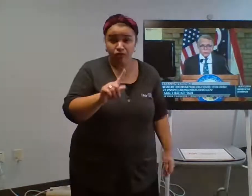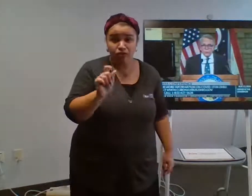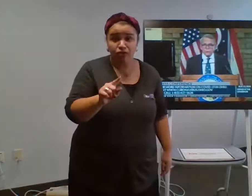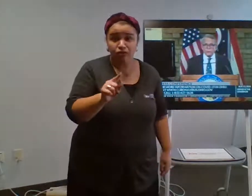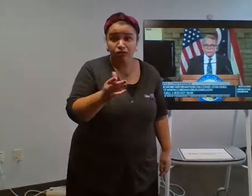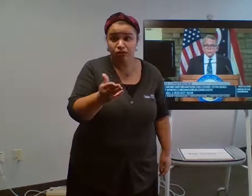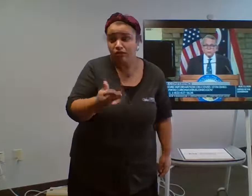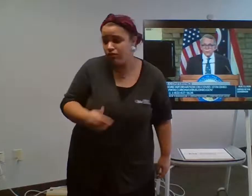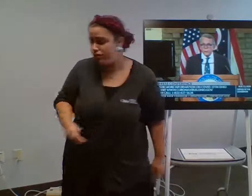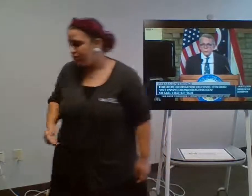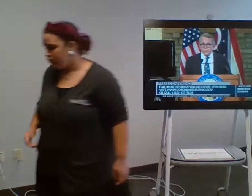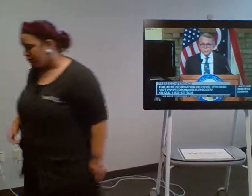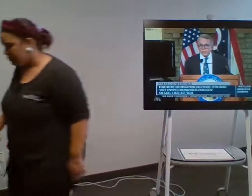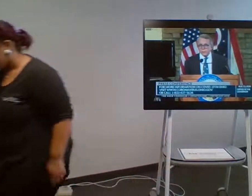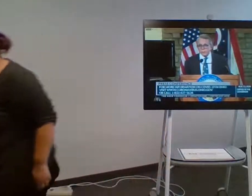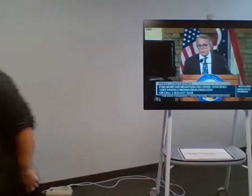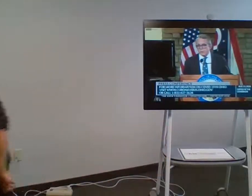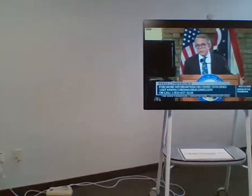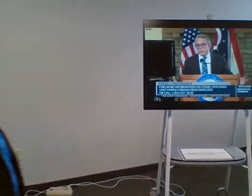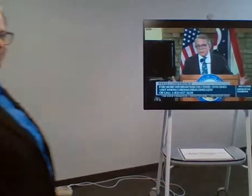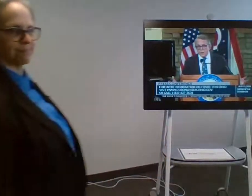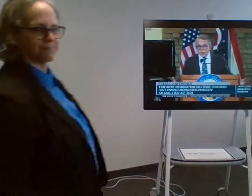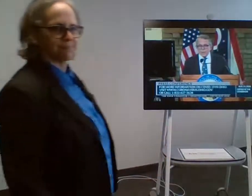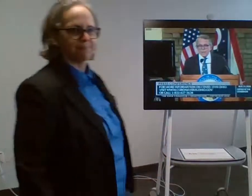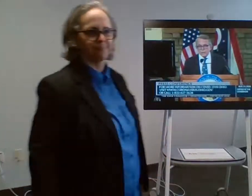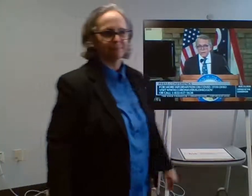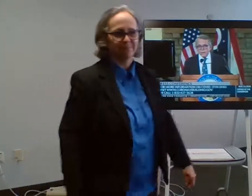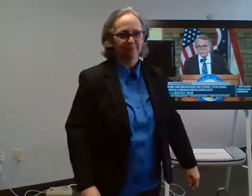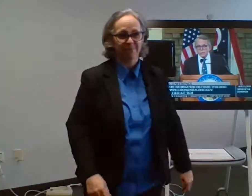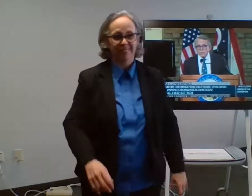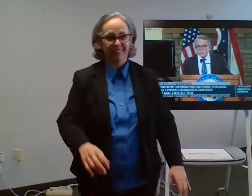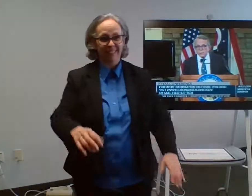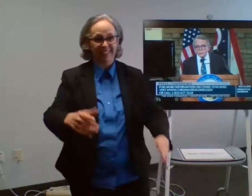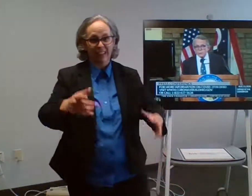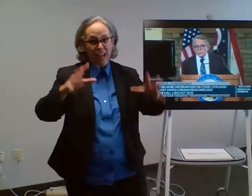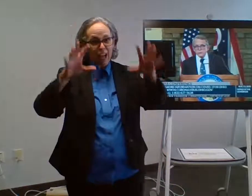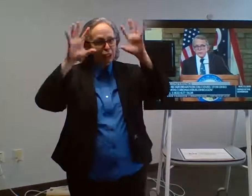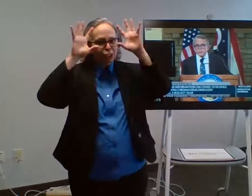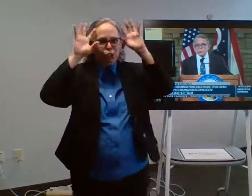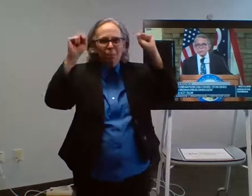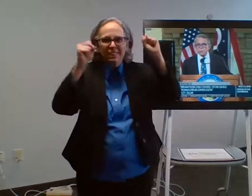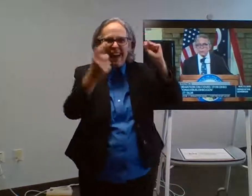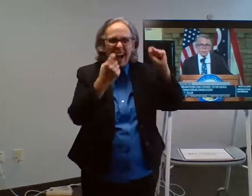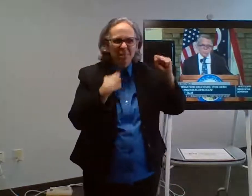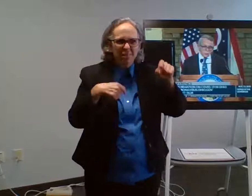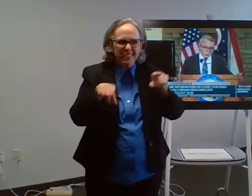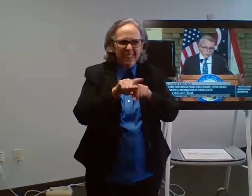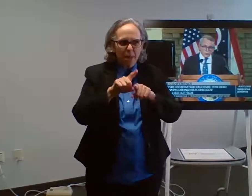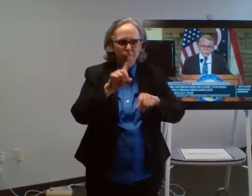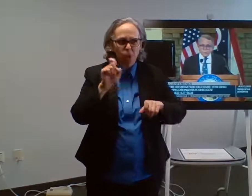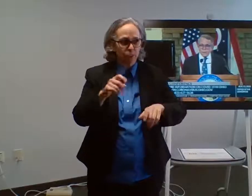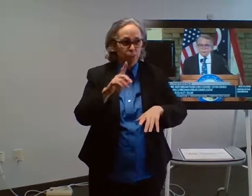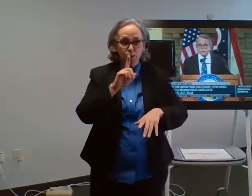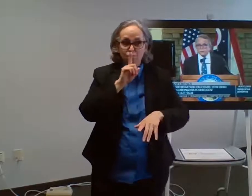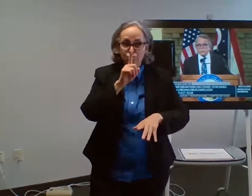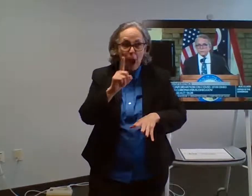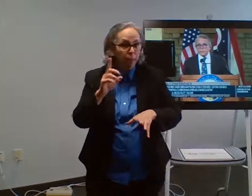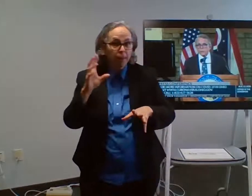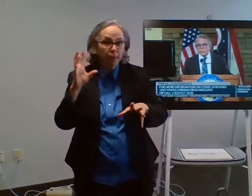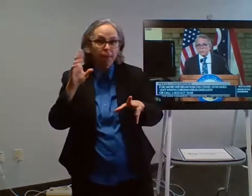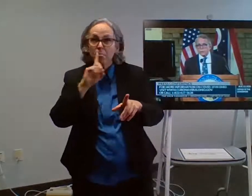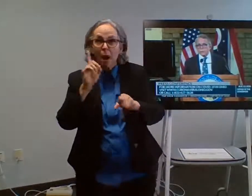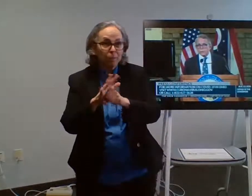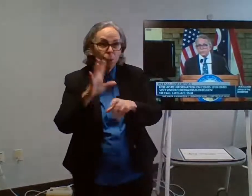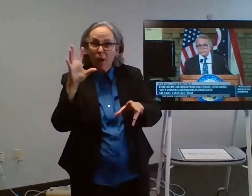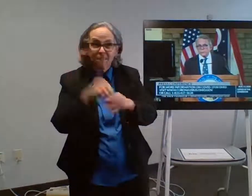that you won't ever go in and step in? I said, look, no, I can't do that. That would be irresponsible. But what we want to do is allow the